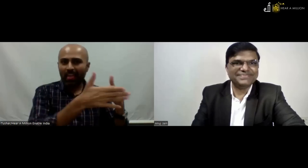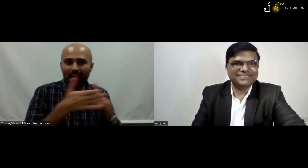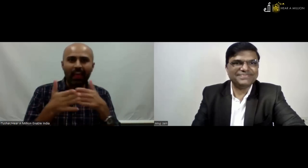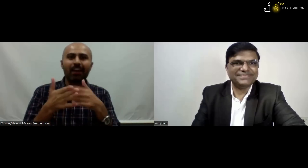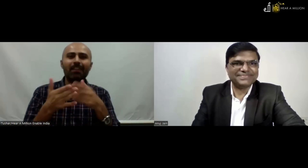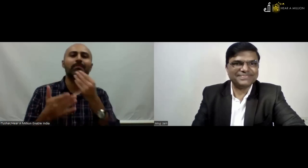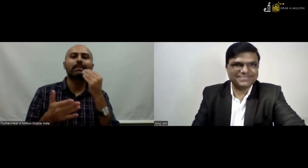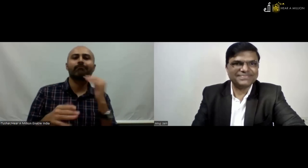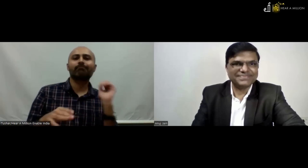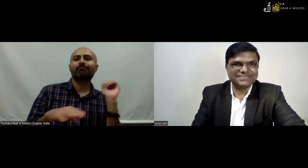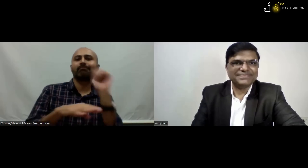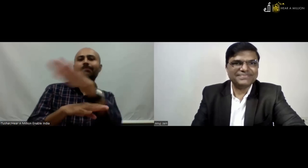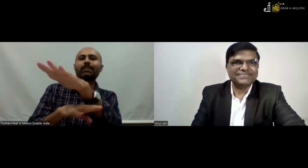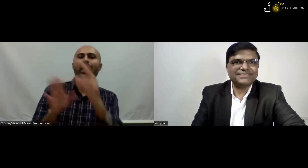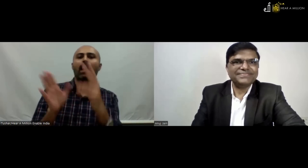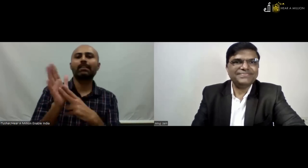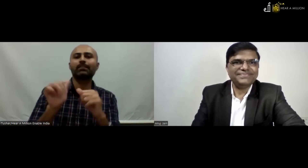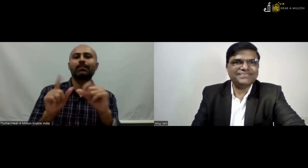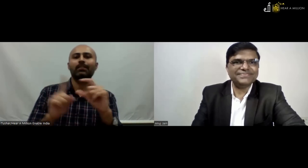will,